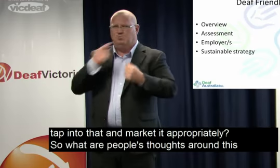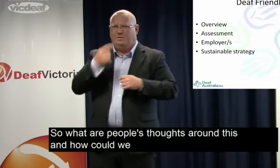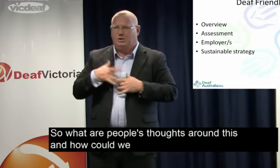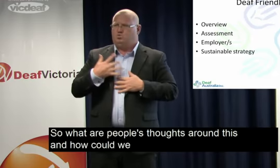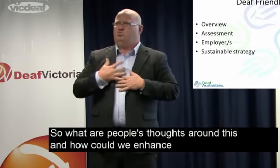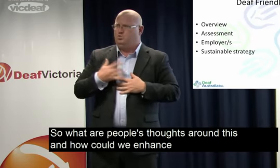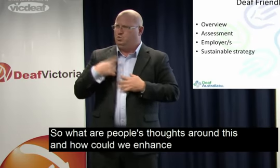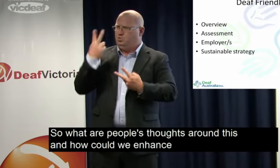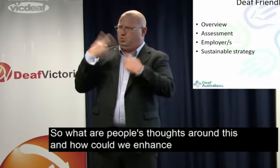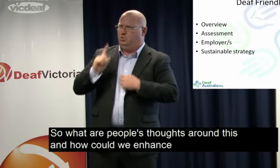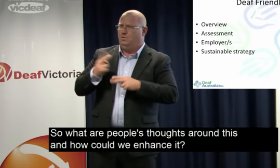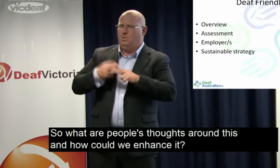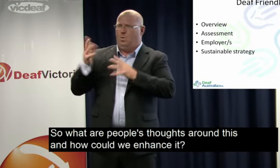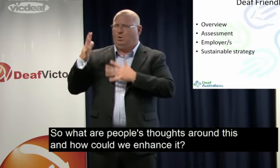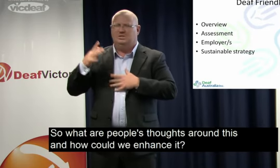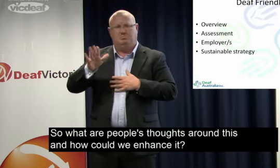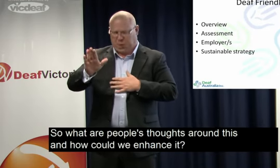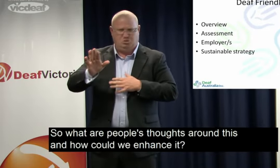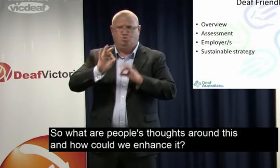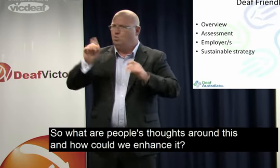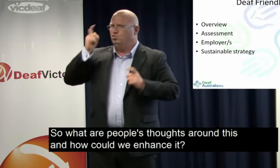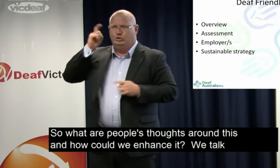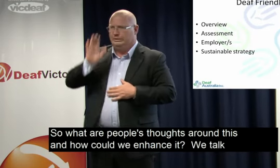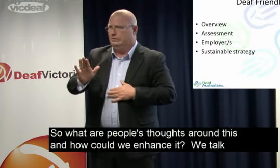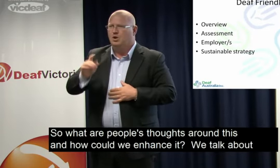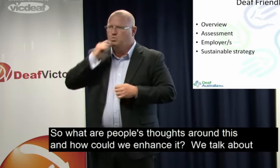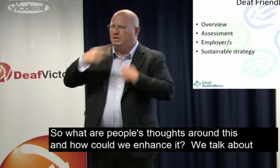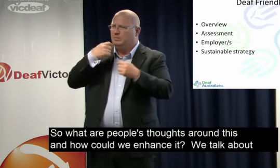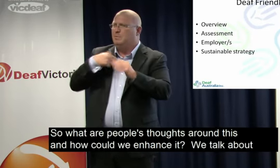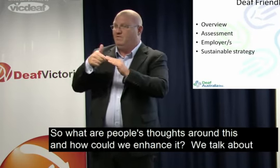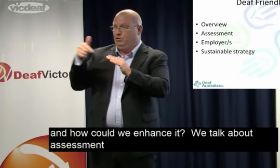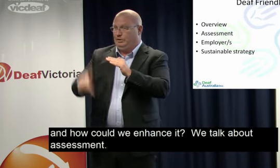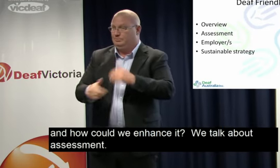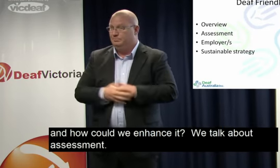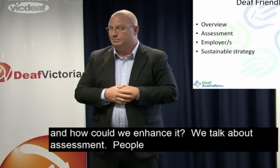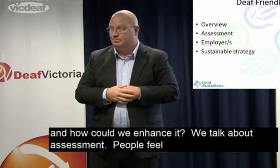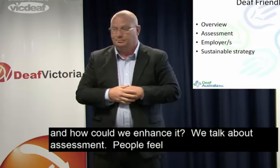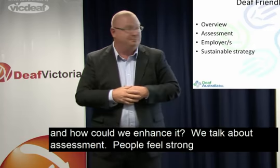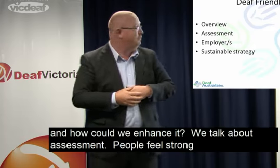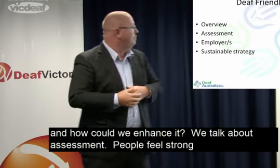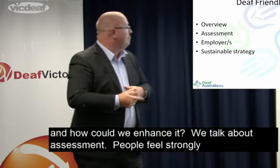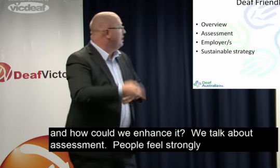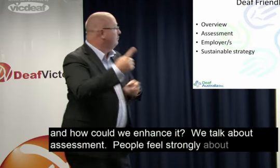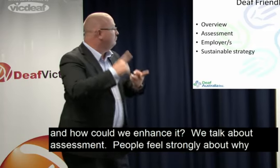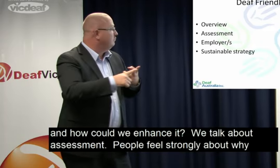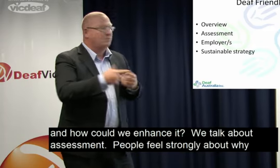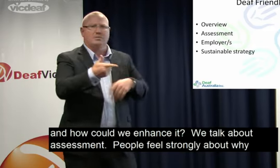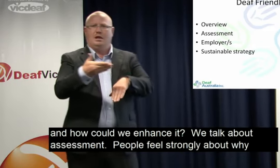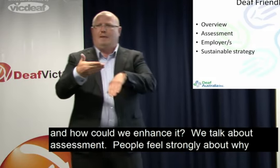We talk about assessment and people feel strongly about why would you assess somebody for Auslan? You don't need to be concerned because we'll provide further